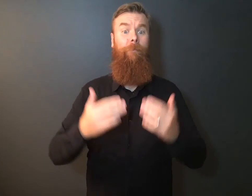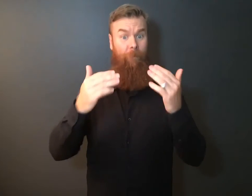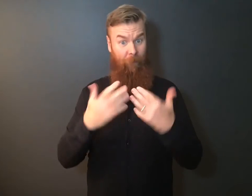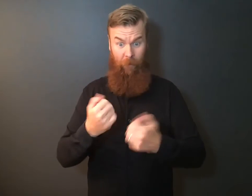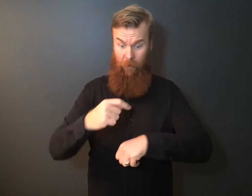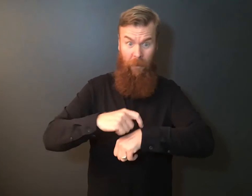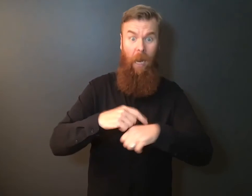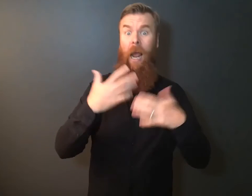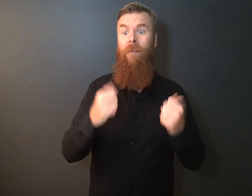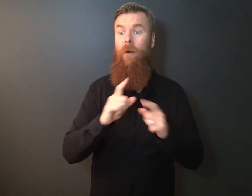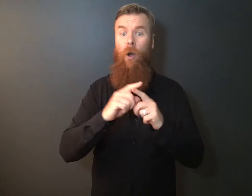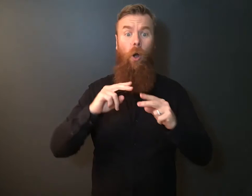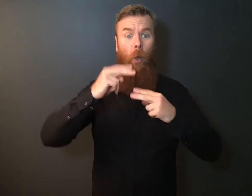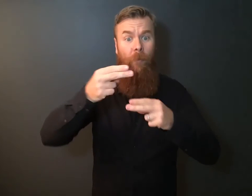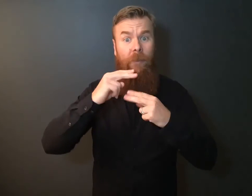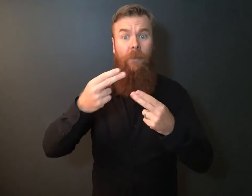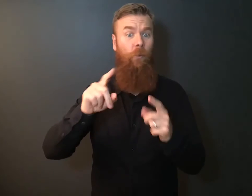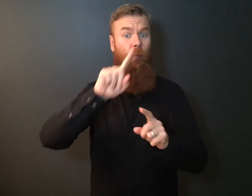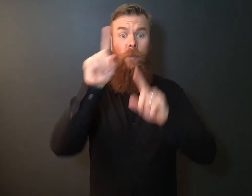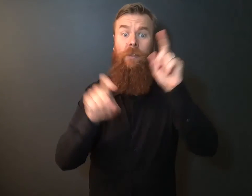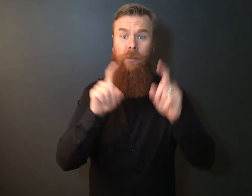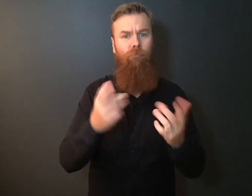so it would be a pity not to use it,